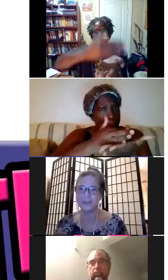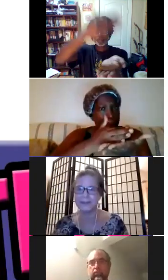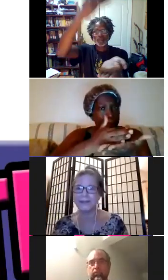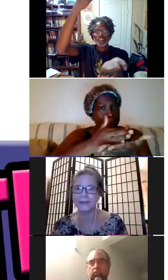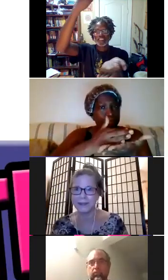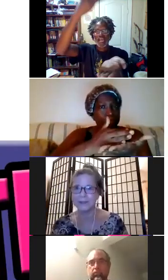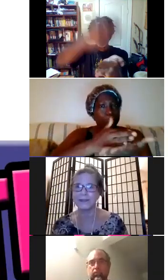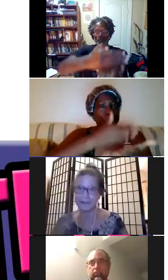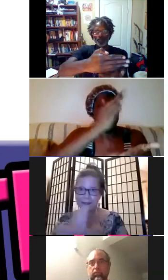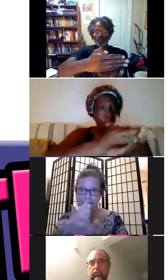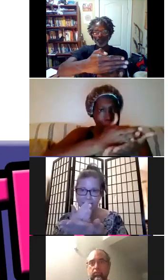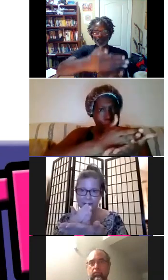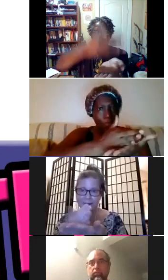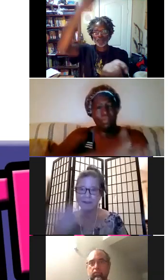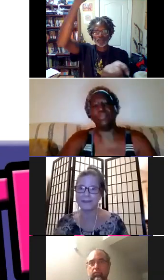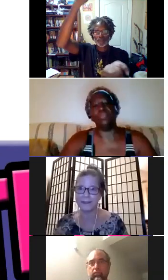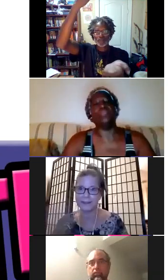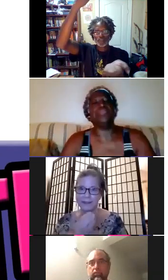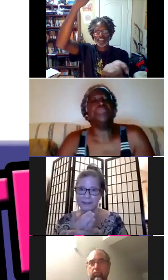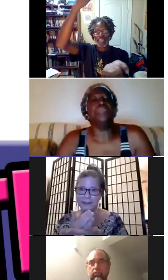Stop. Stop.